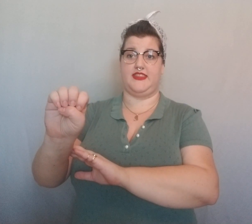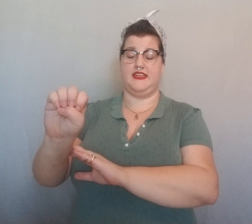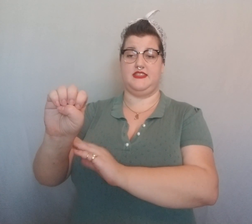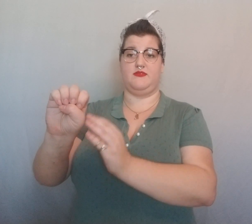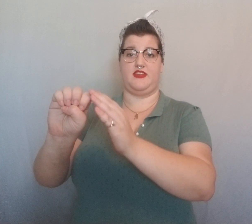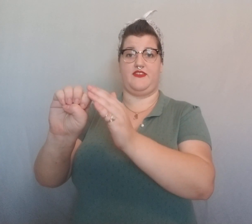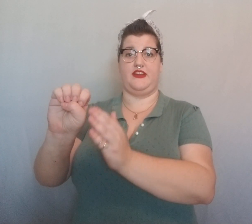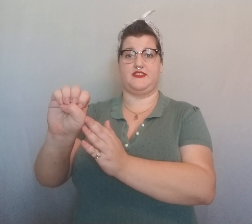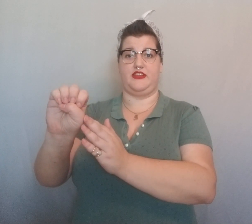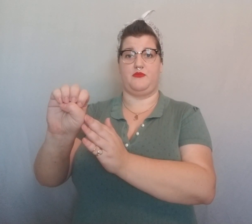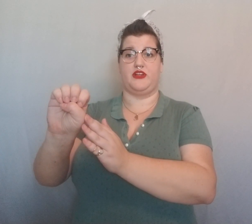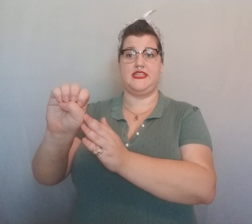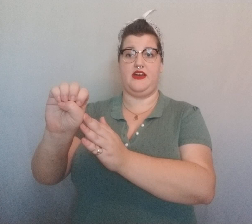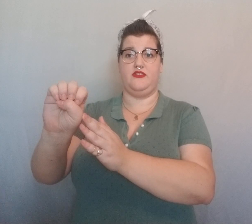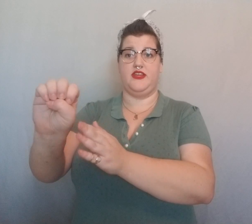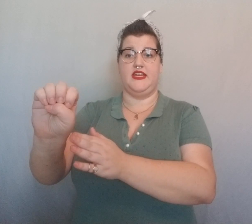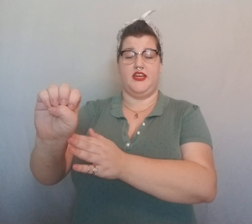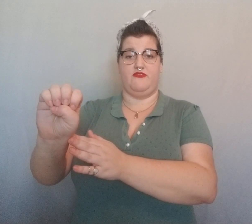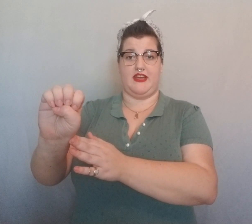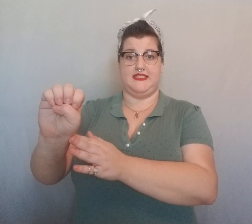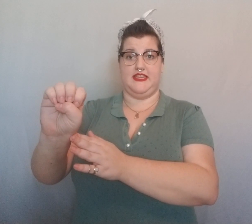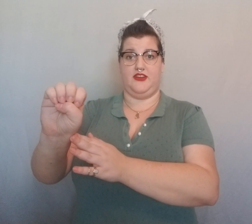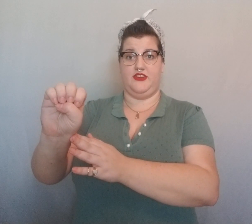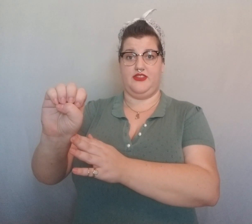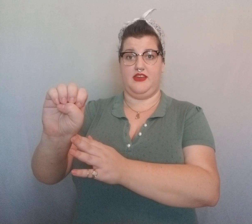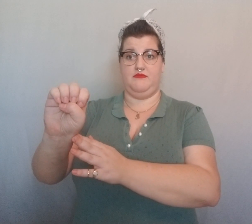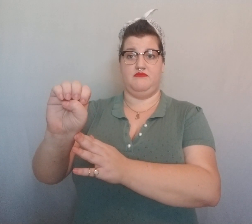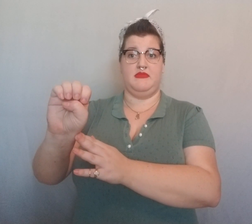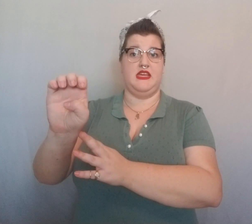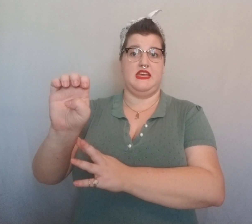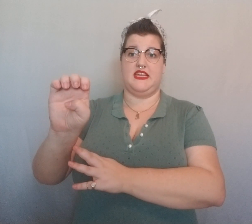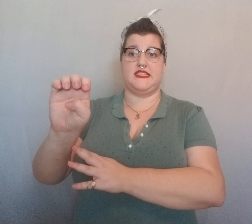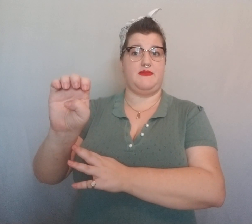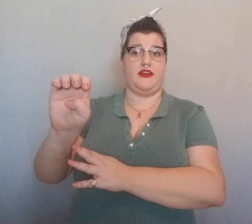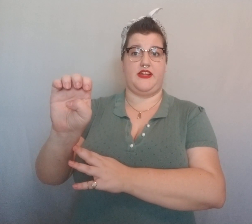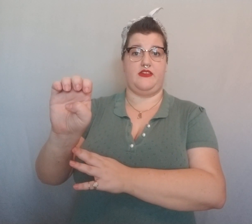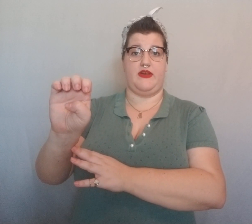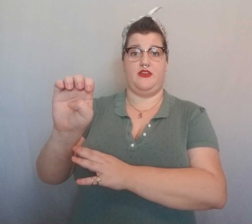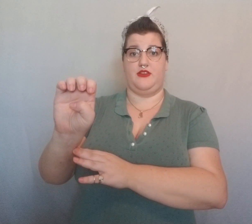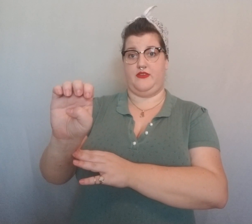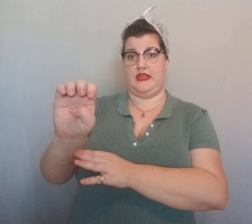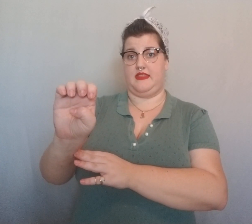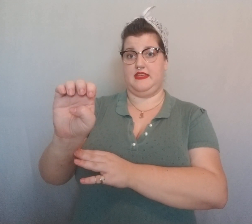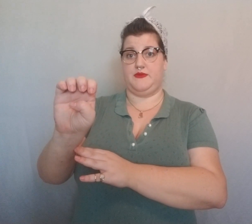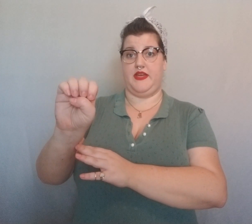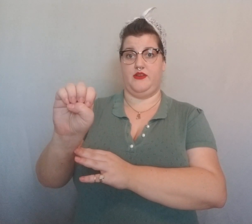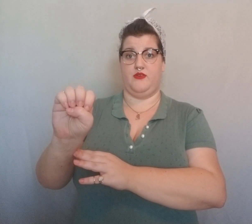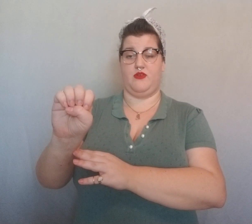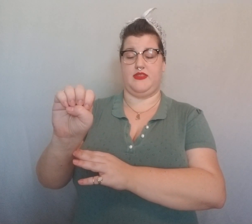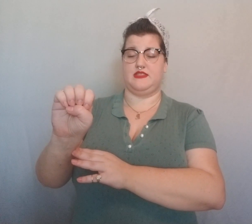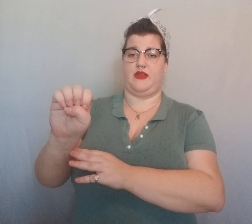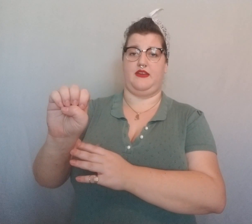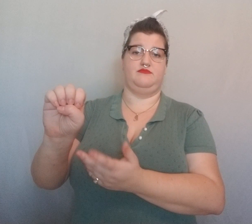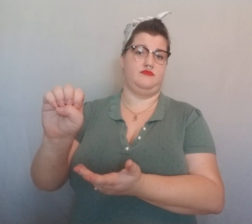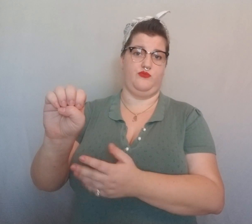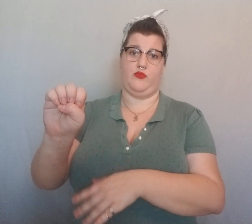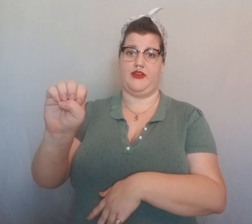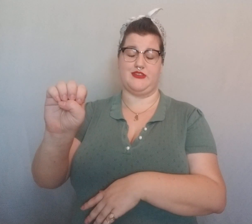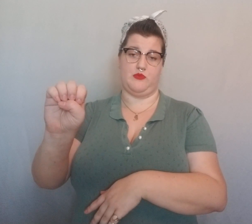this with your fingers a little more down, resting on your thumb. It doesn't matter either way, you can do E this way or this way, whatever's more